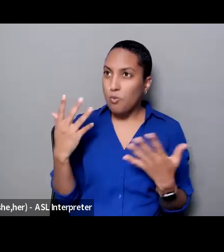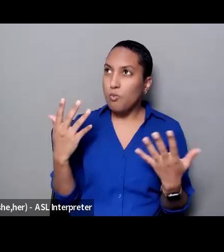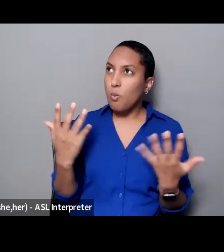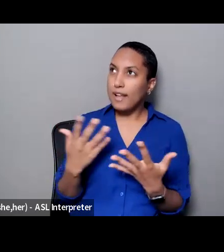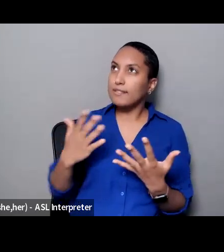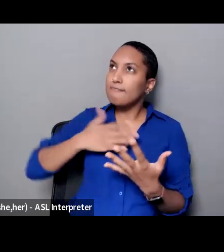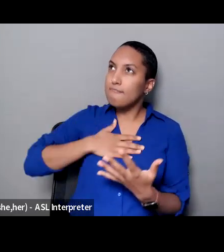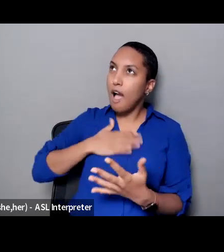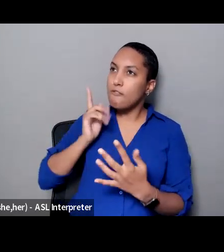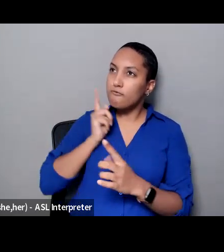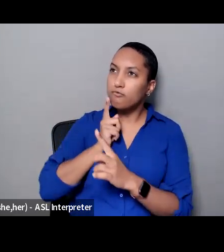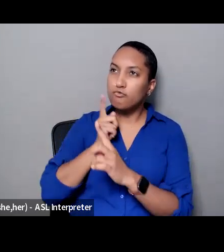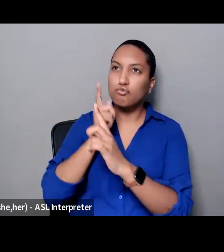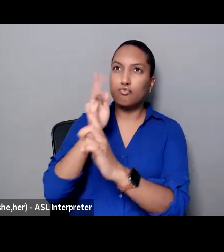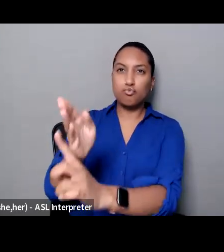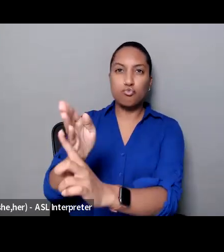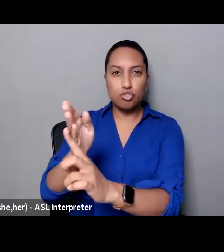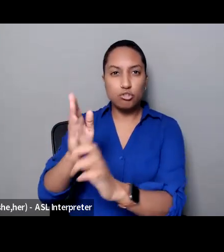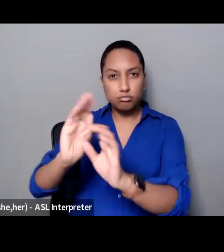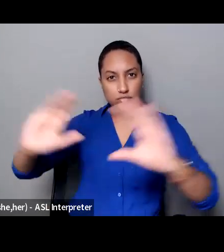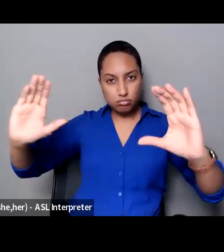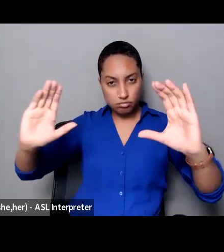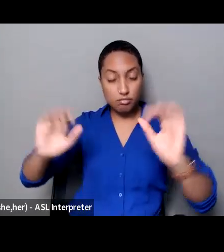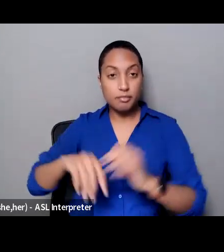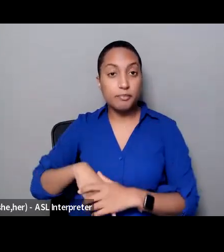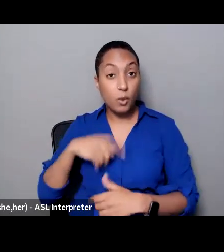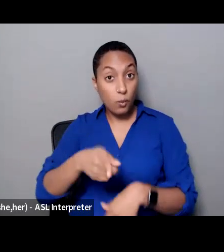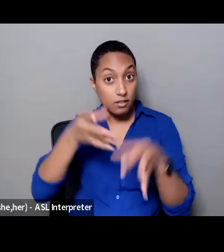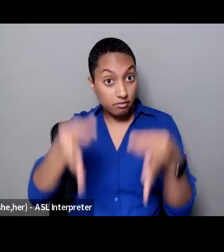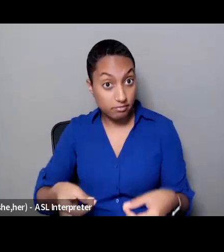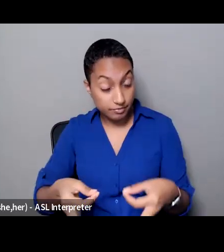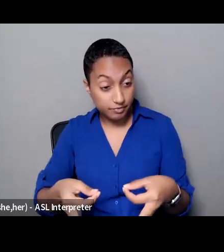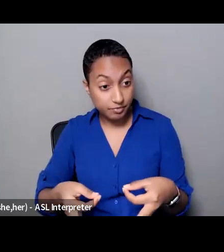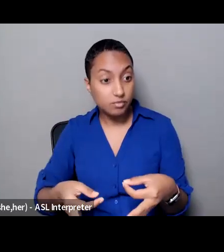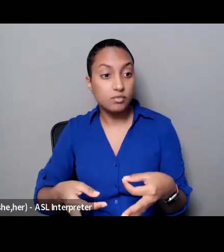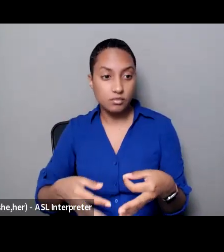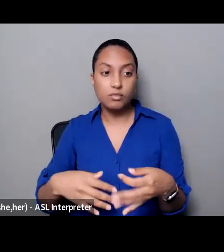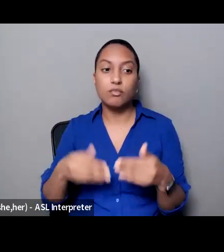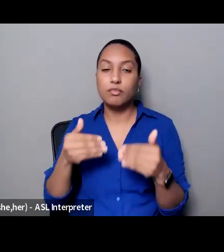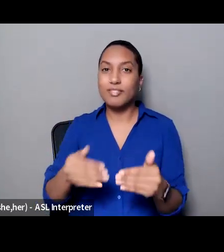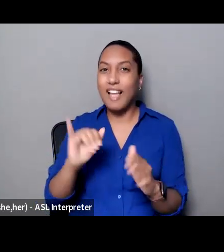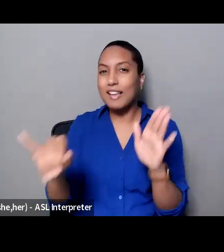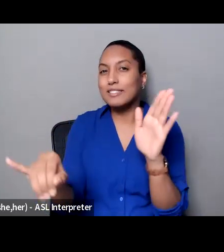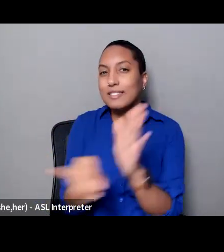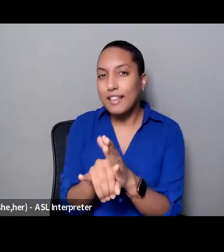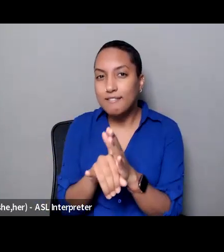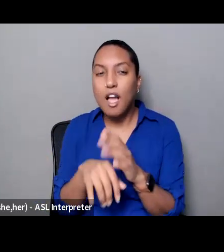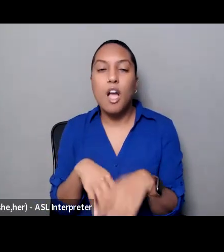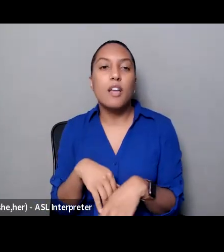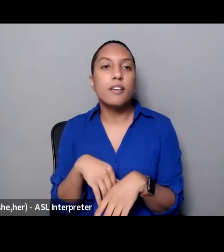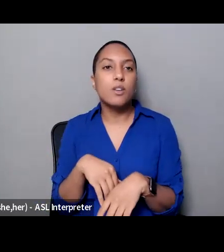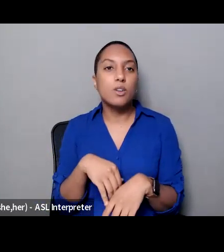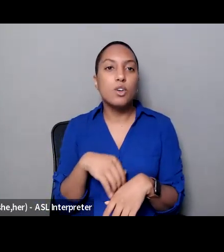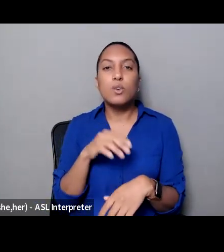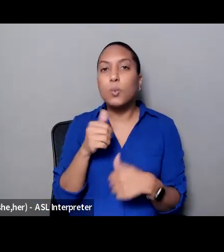state? And once you determine that, then you identify what initiatives need to be developed and how they can